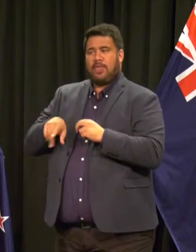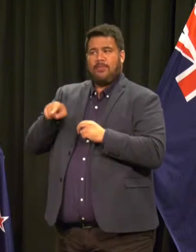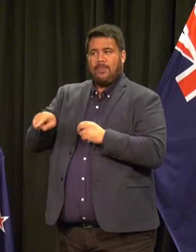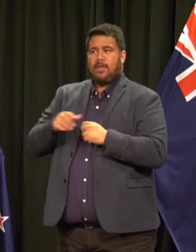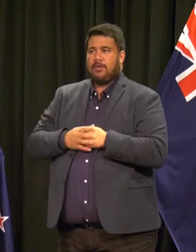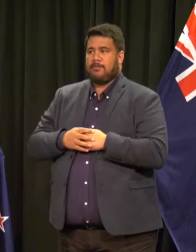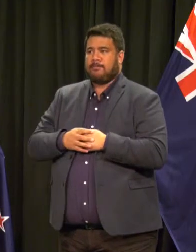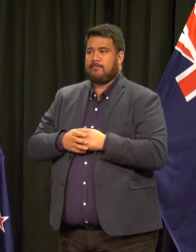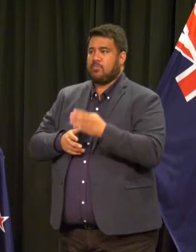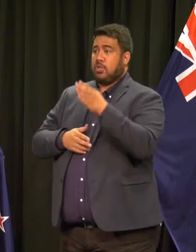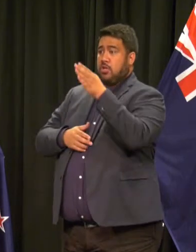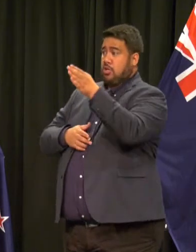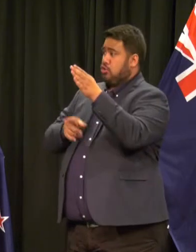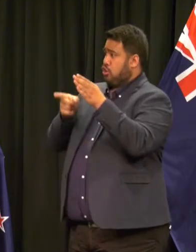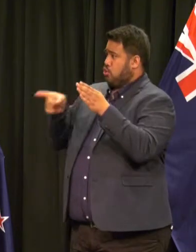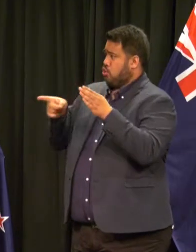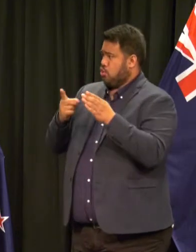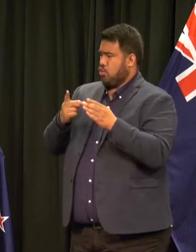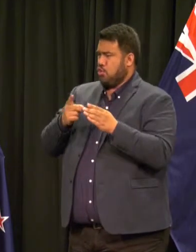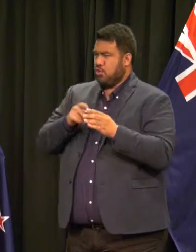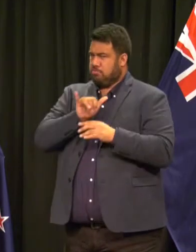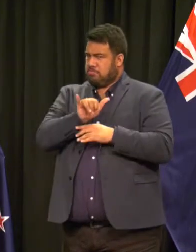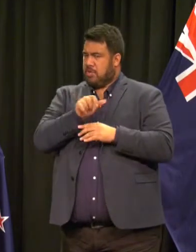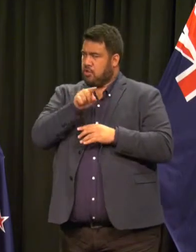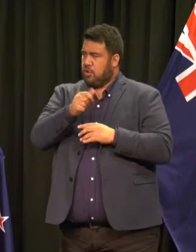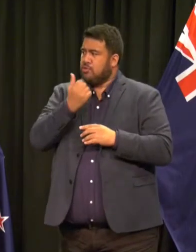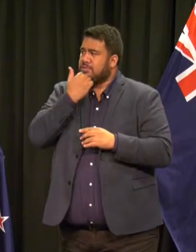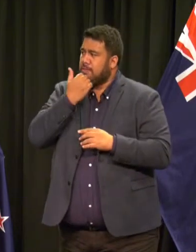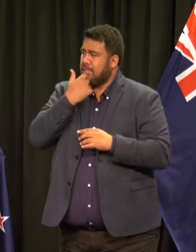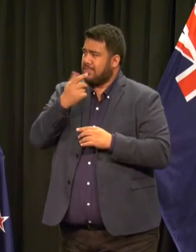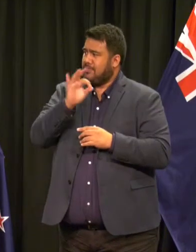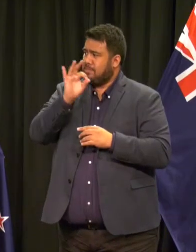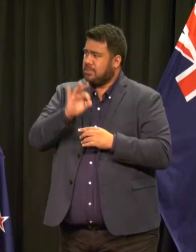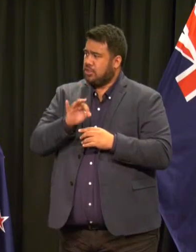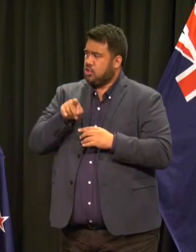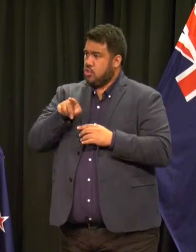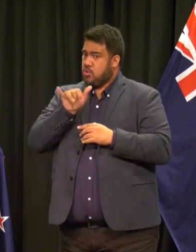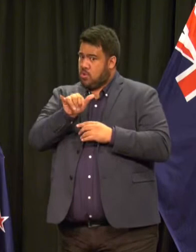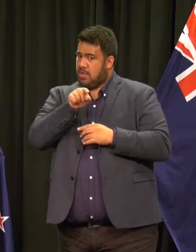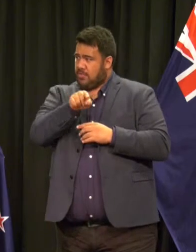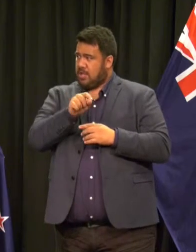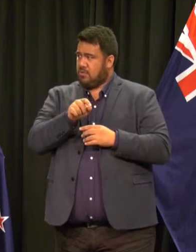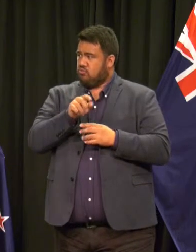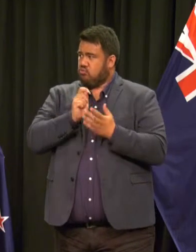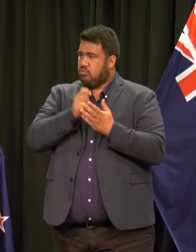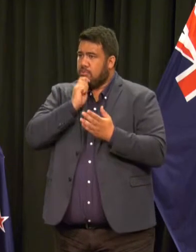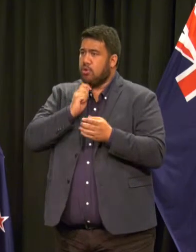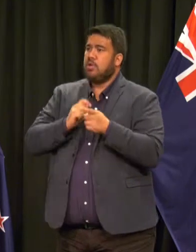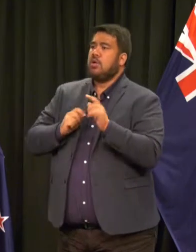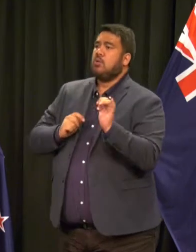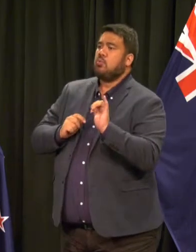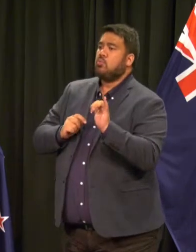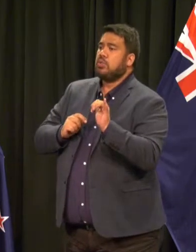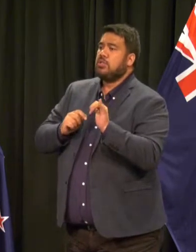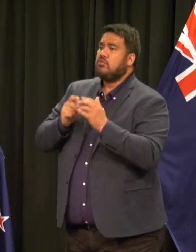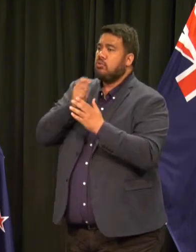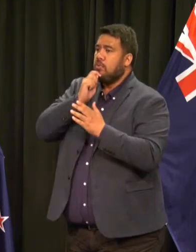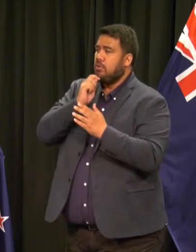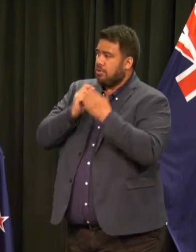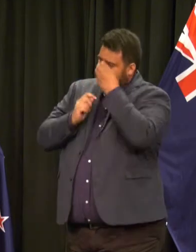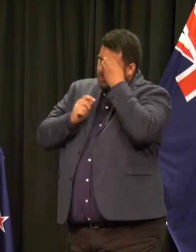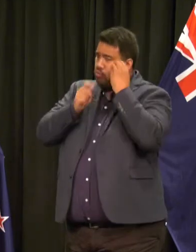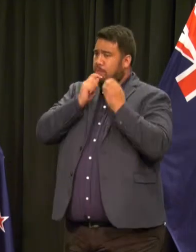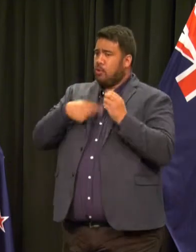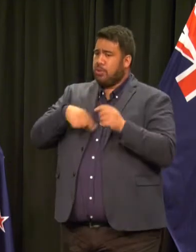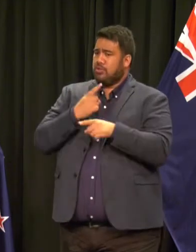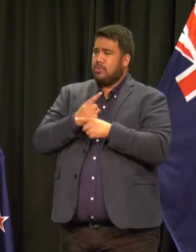you're questioning those figures, you're Pardon? questioning that figure, you're questioning that report, that Which report? the report that we're talking about, the 70%. No,